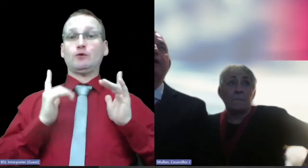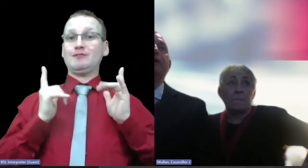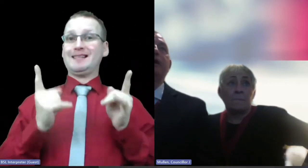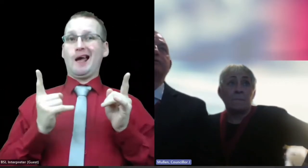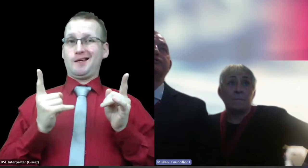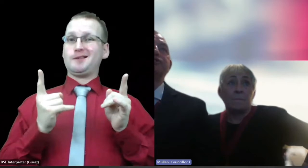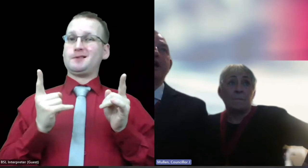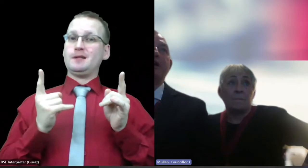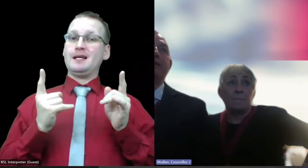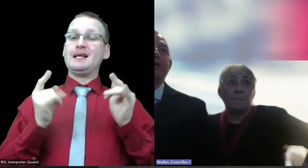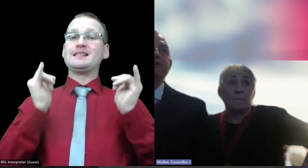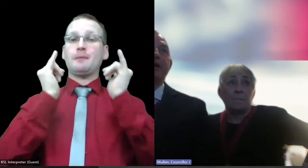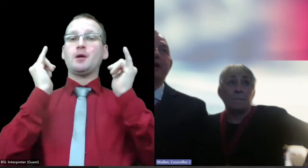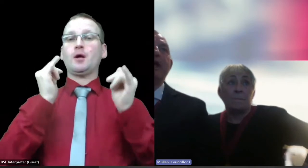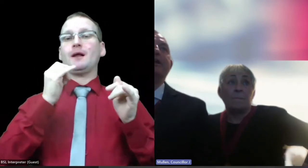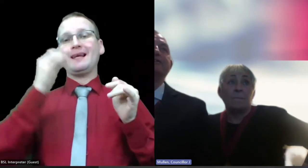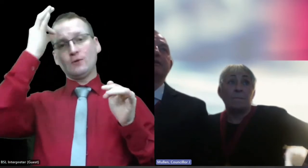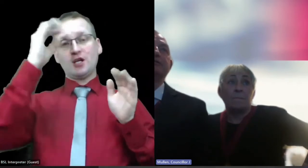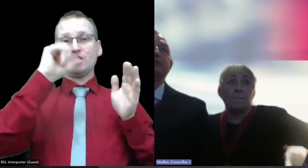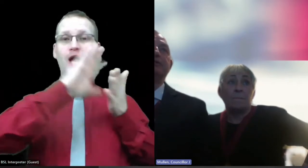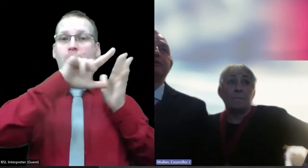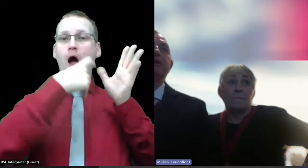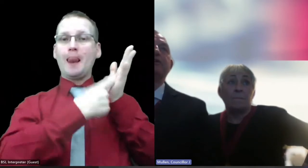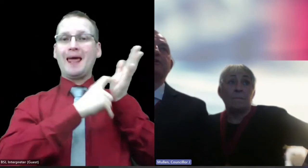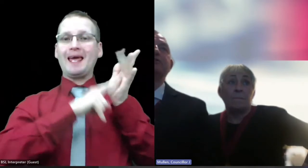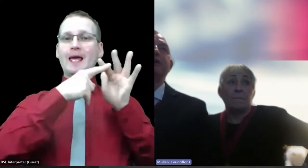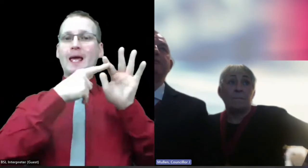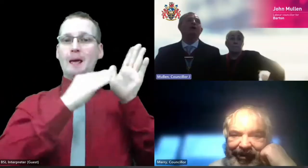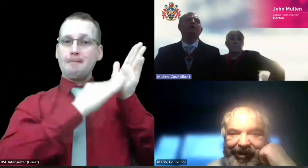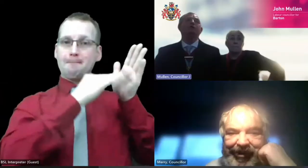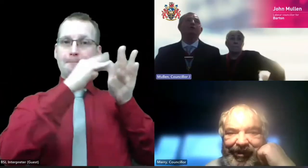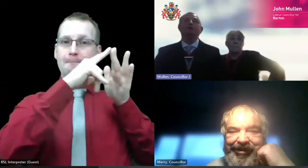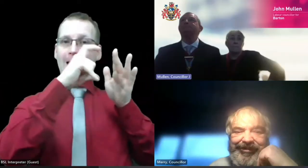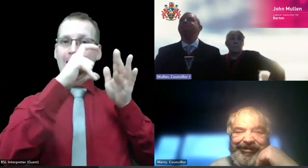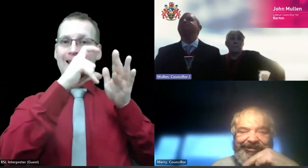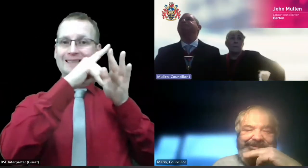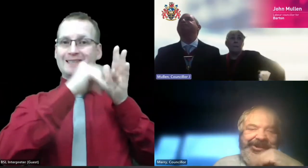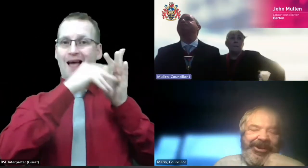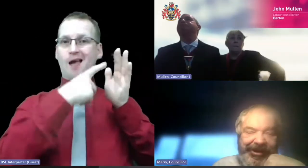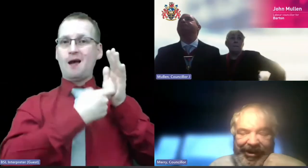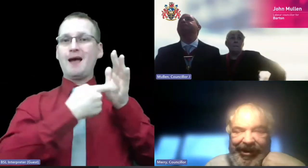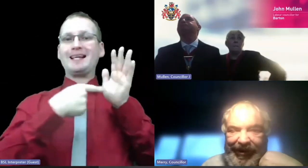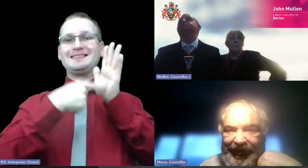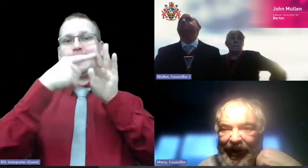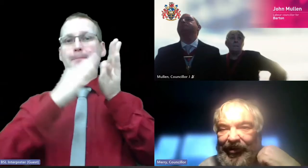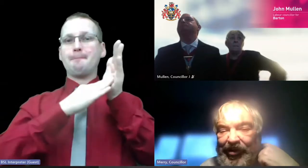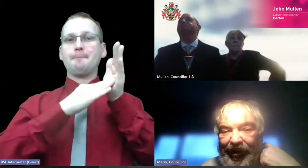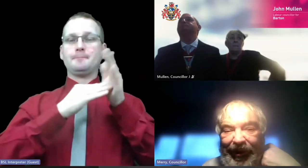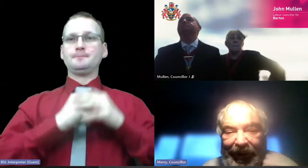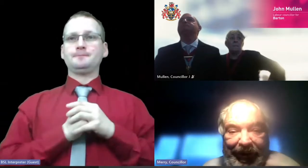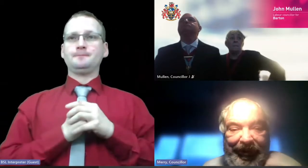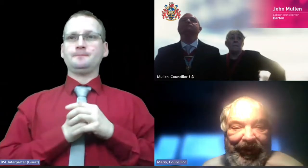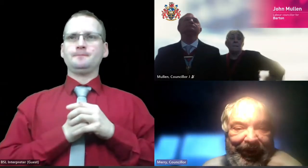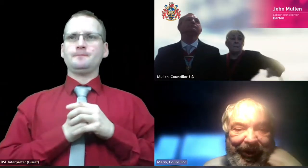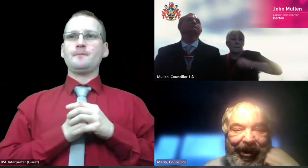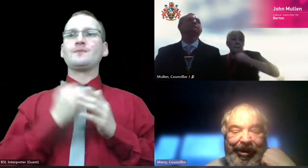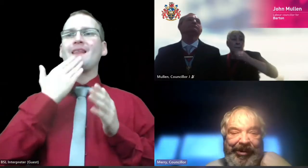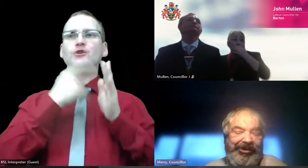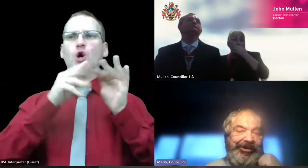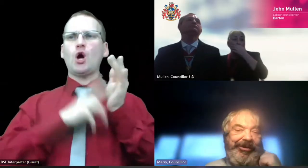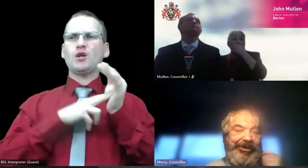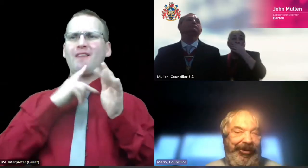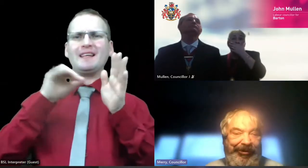mayor, Councillor Charlie McIntyre, and his consort, Dr. Tim Warden. Thanks, John. I don't know if this is